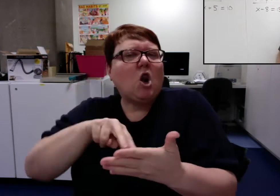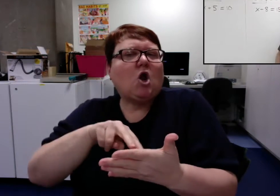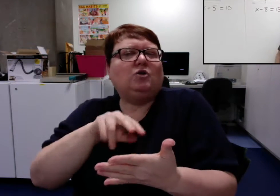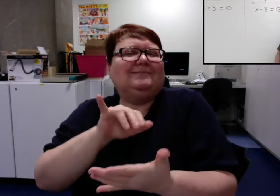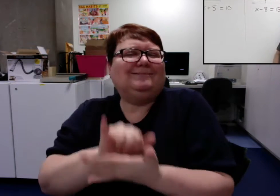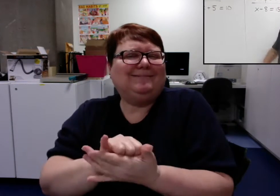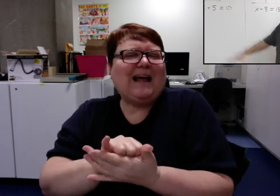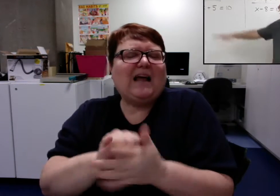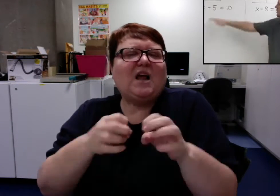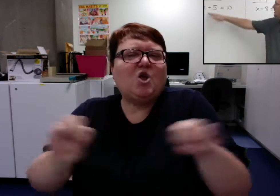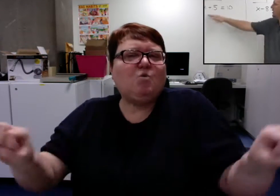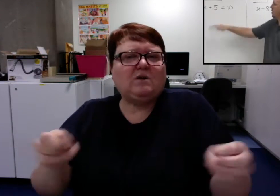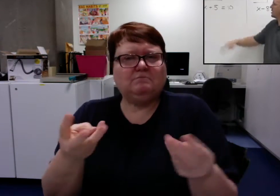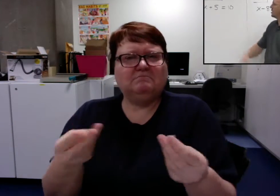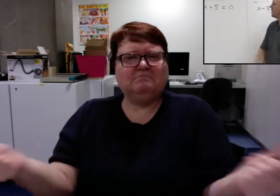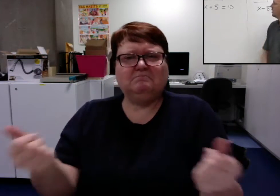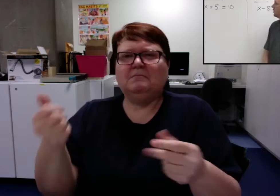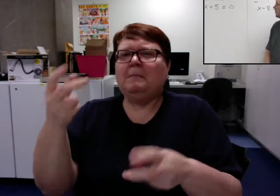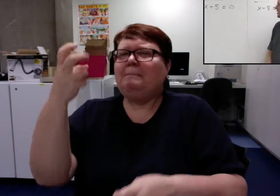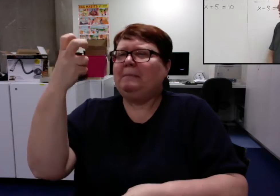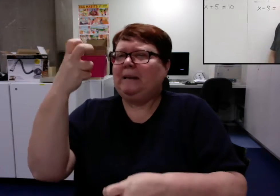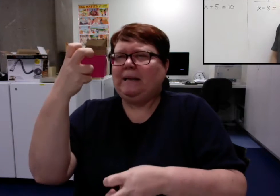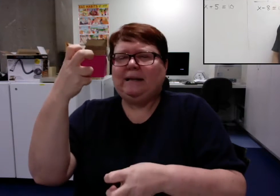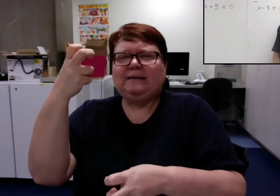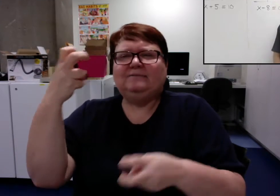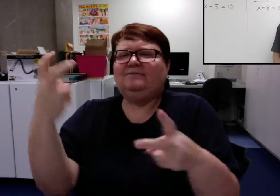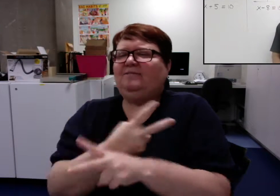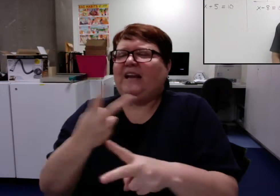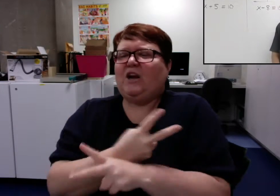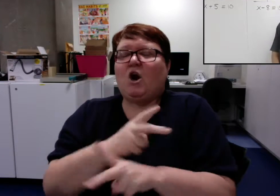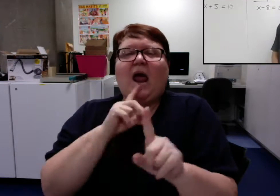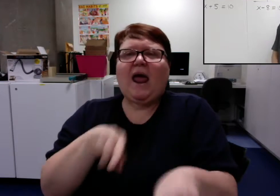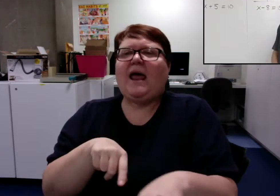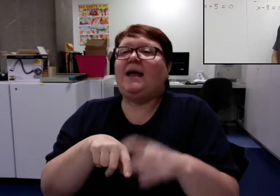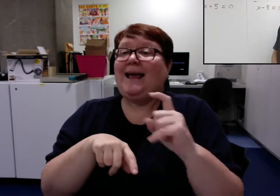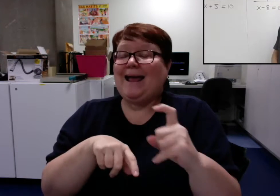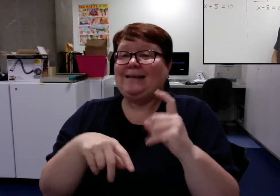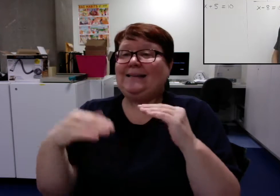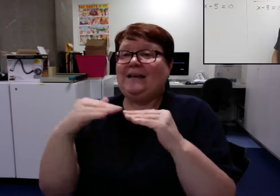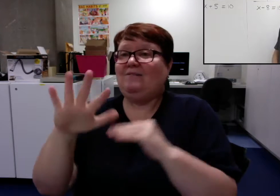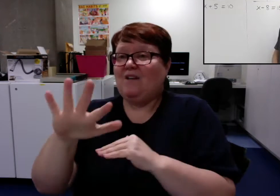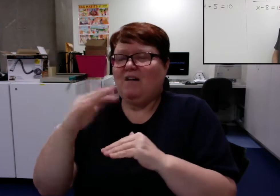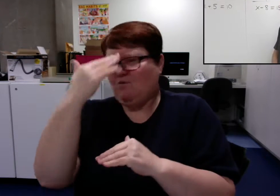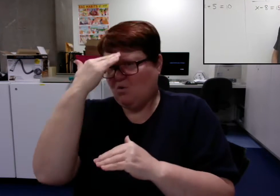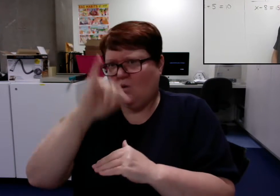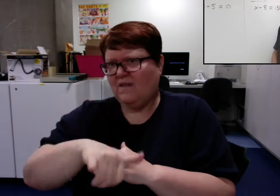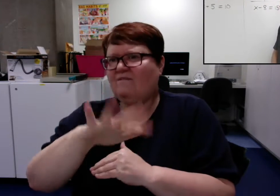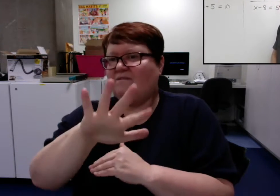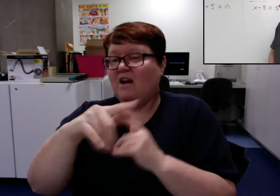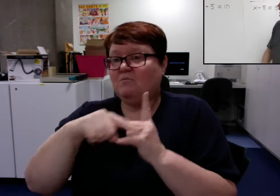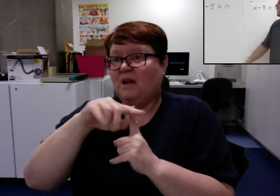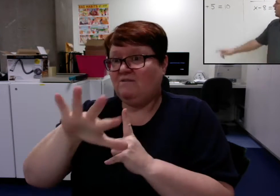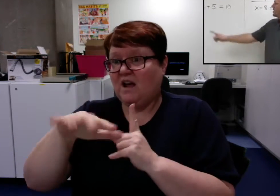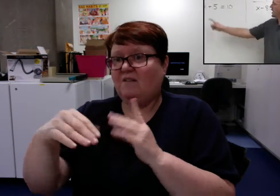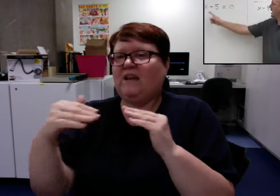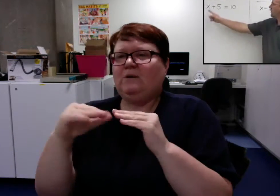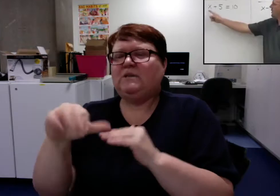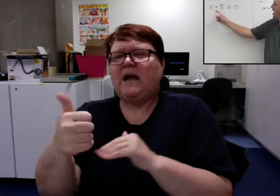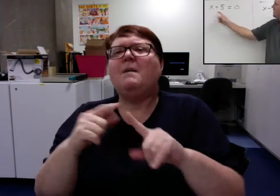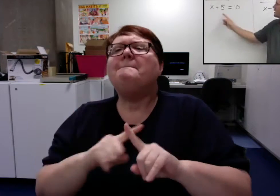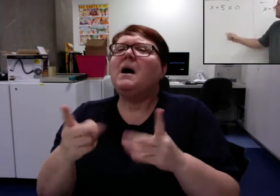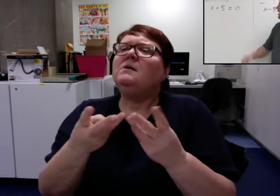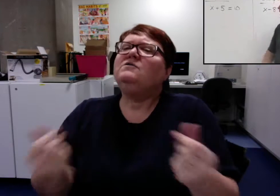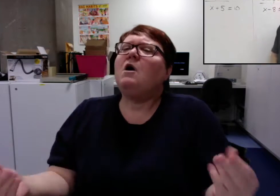things that we have to do here to solve this equation, which is undoing what has been done and doing the same thing to both sides, I notice